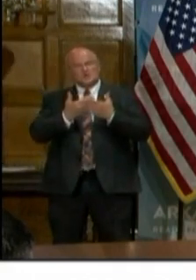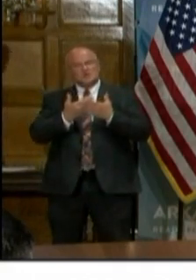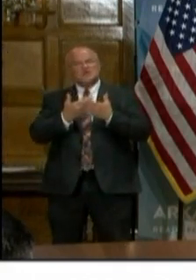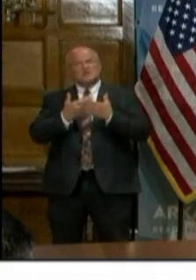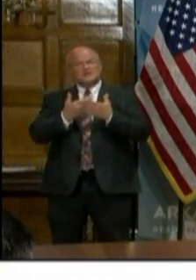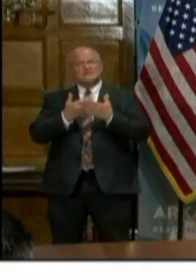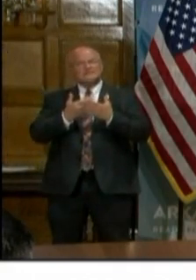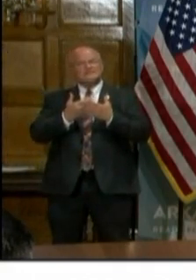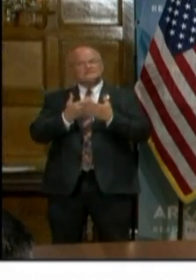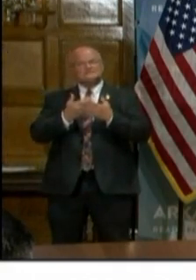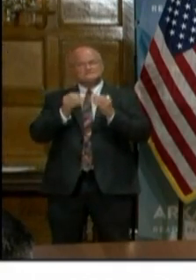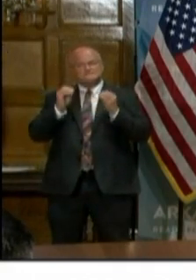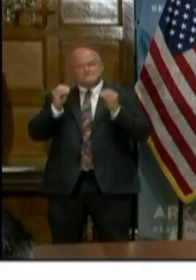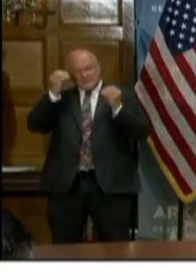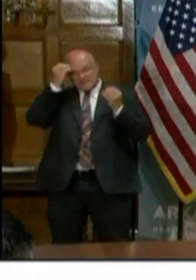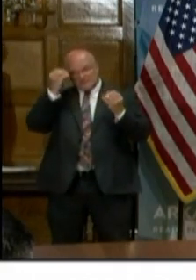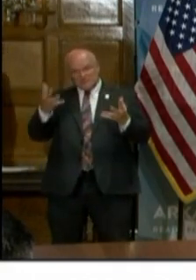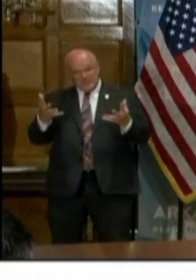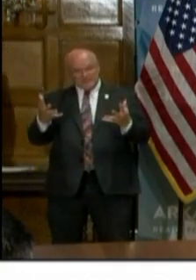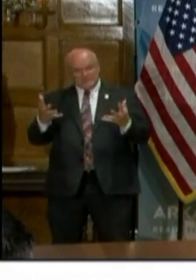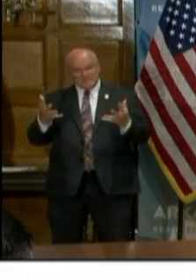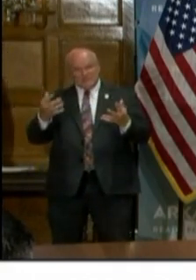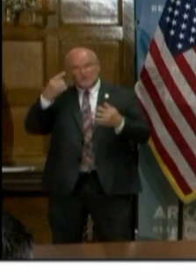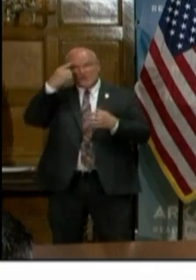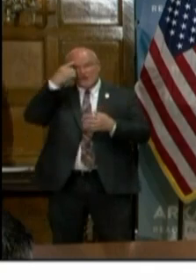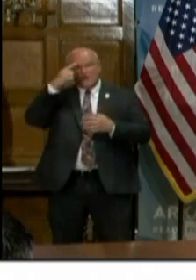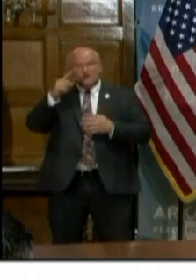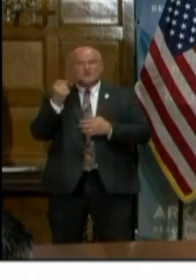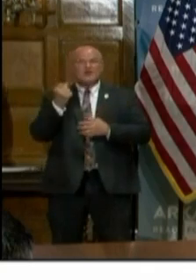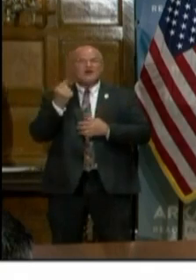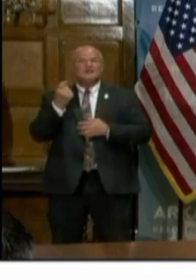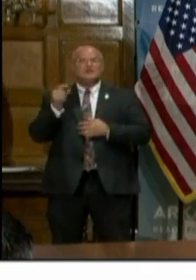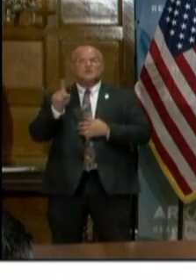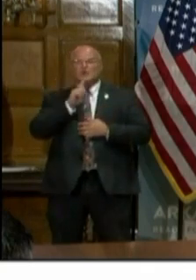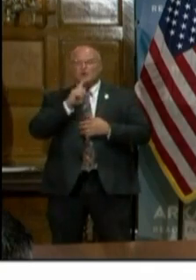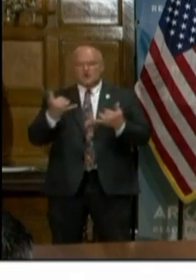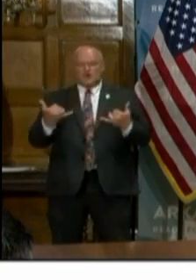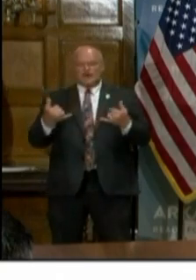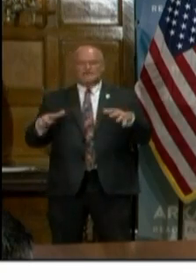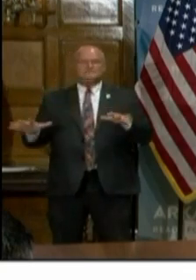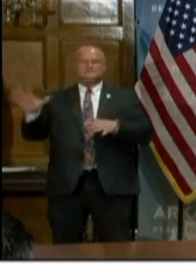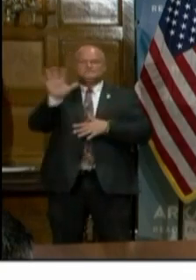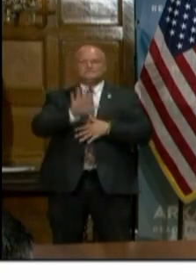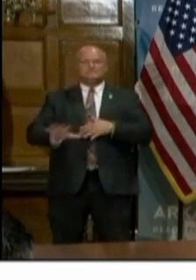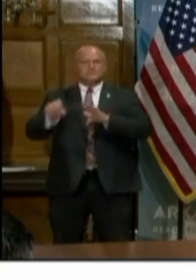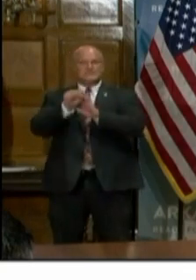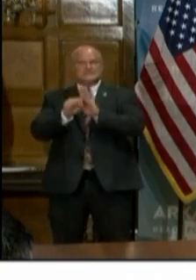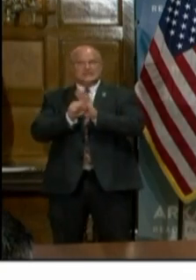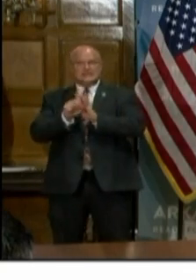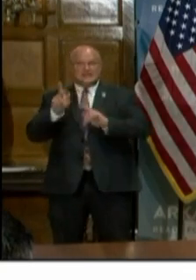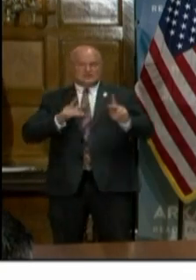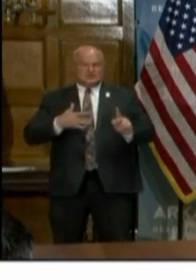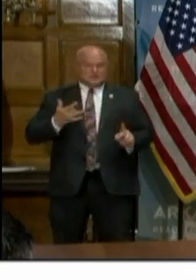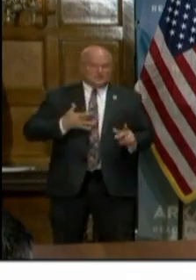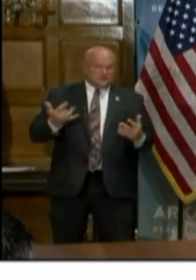instructive information just for kind of understanding where we're at as a state, how people are feeling.